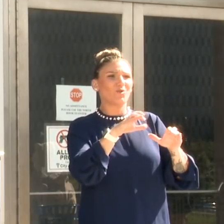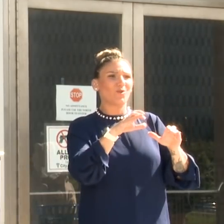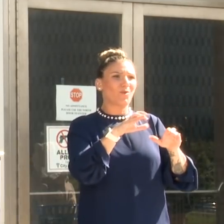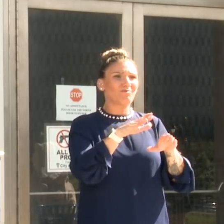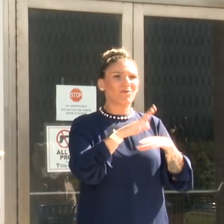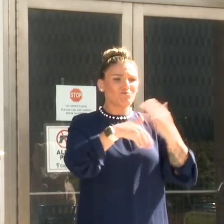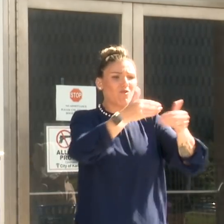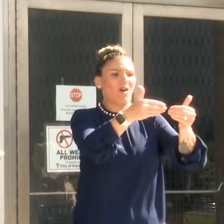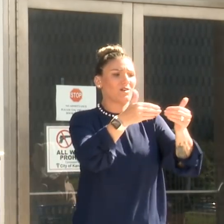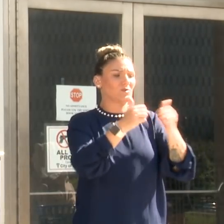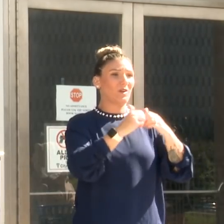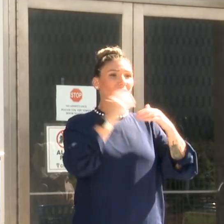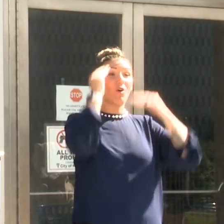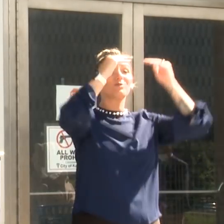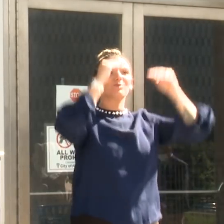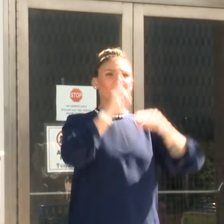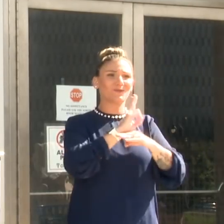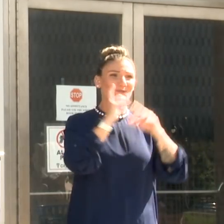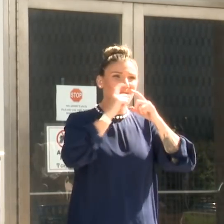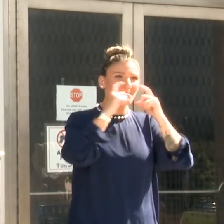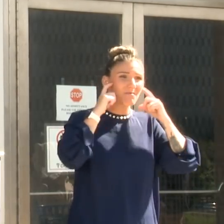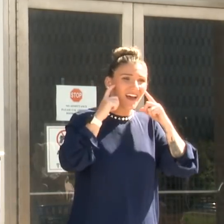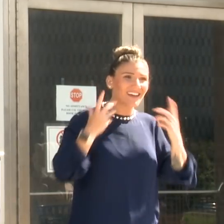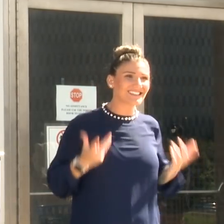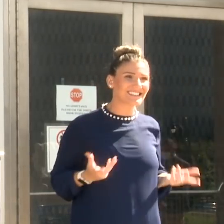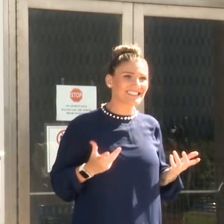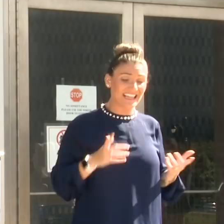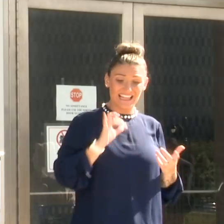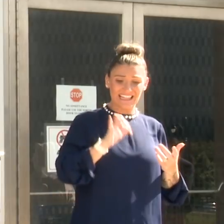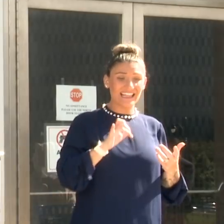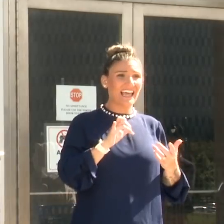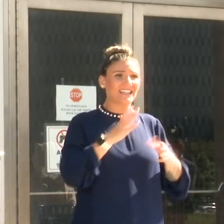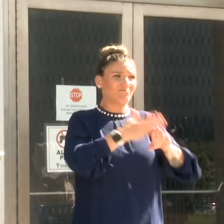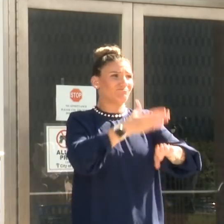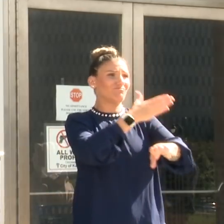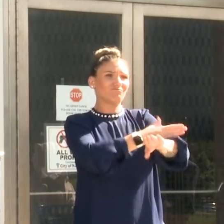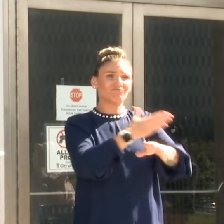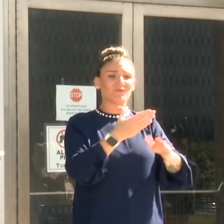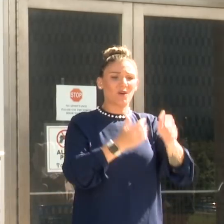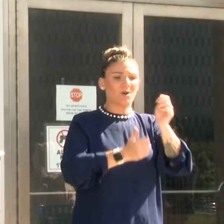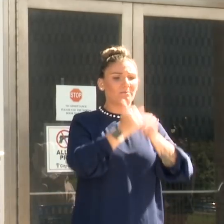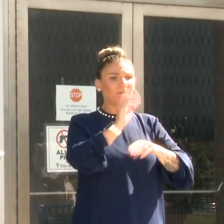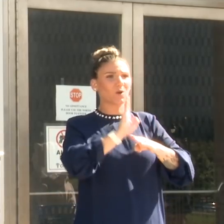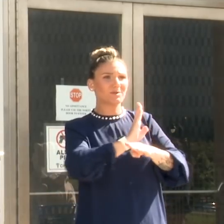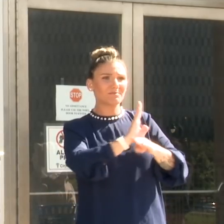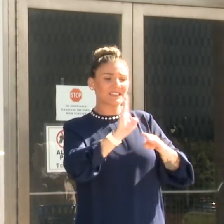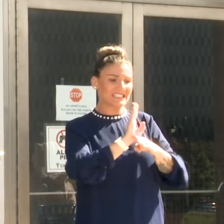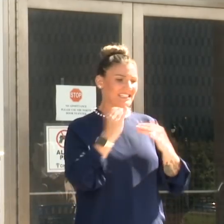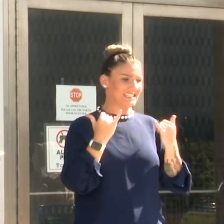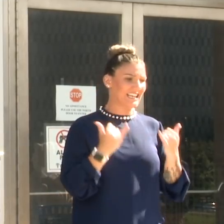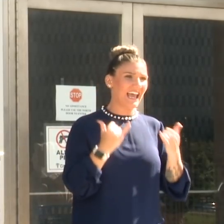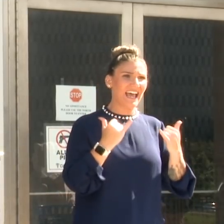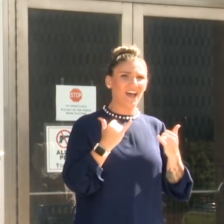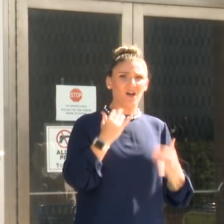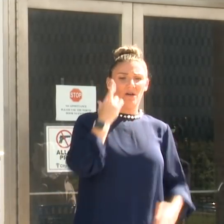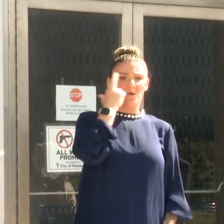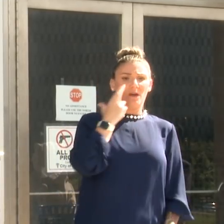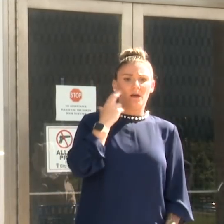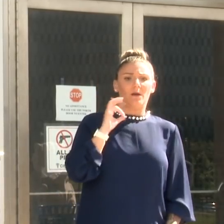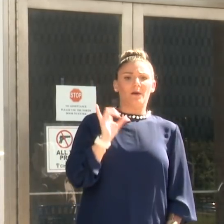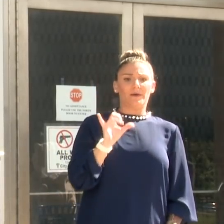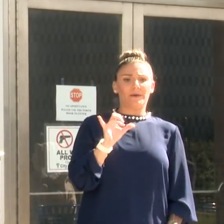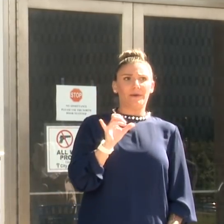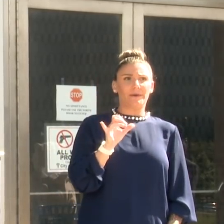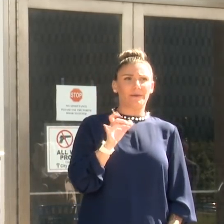adults to wear masks. And that is improving. We've got most businesses now realizing that they